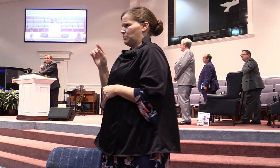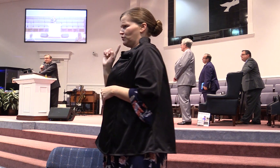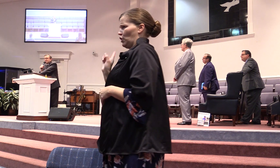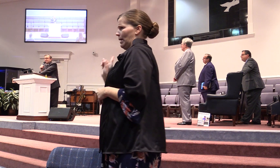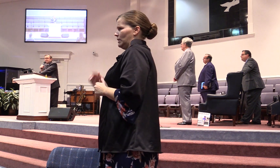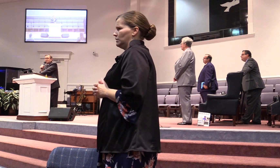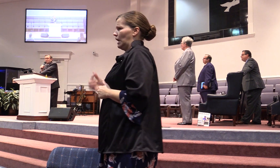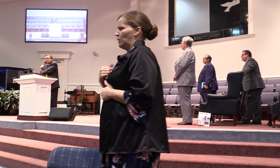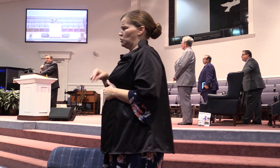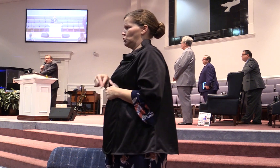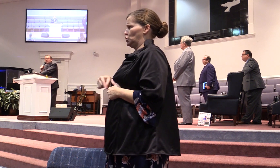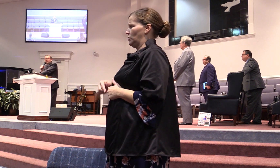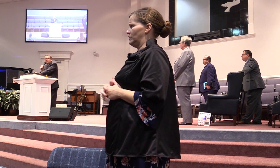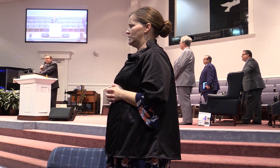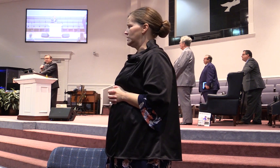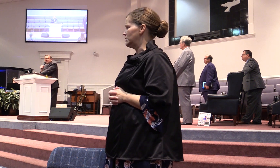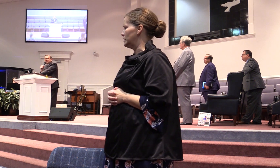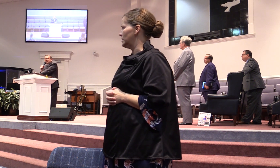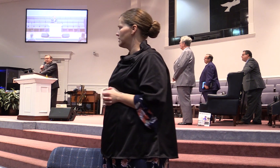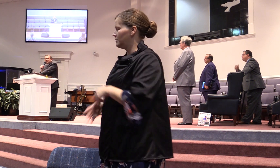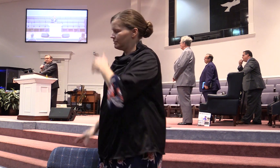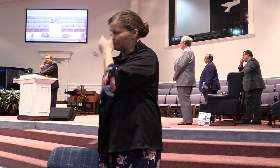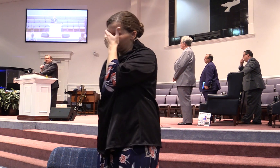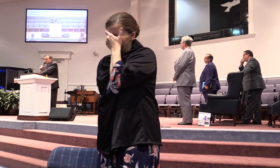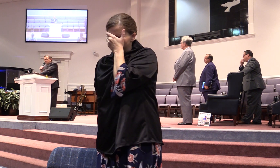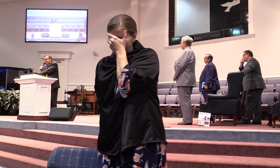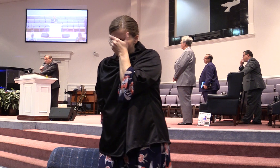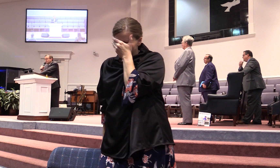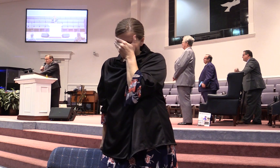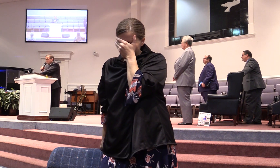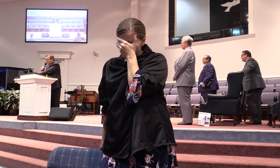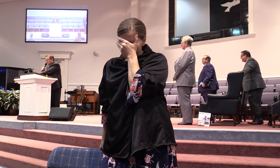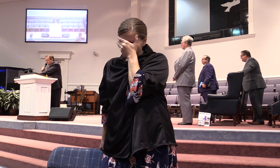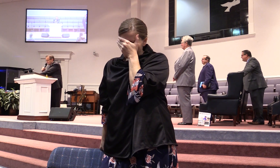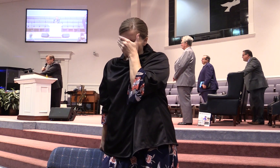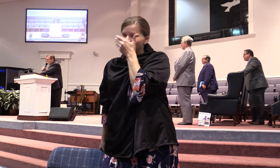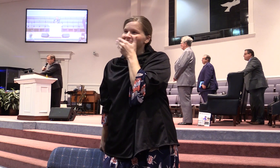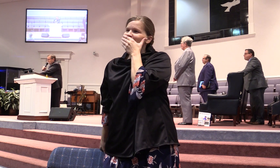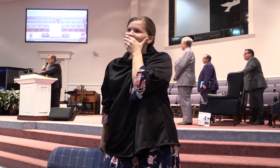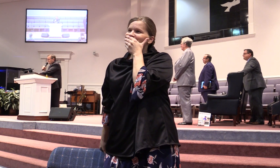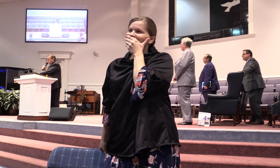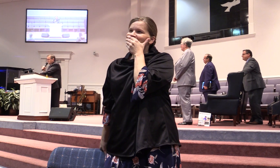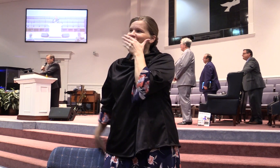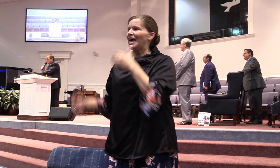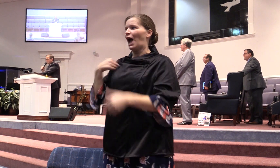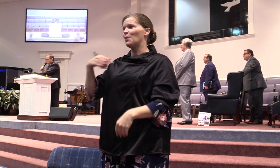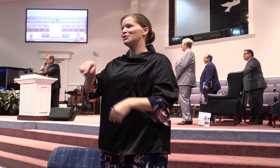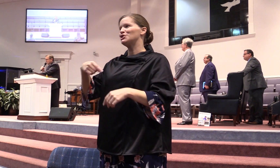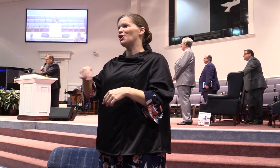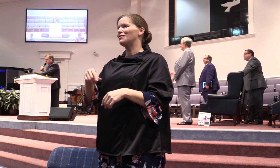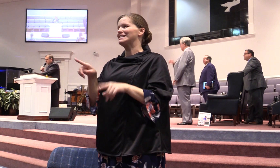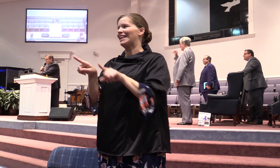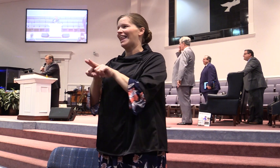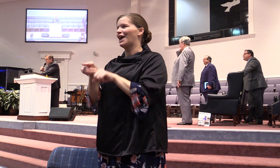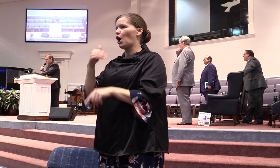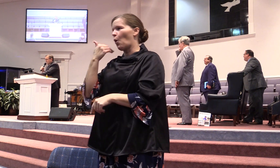as almost as a whore in church, but that'd be too straight. But I was very nervous when Johnny James on you